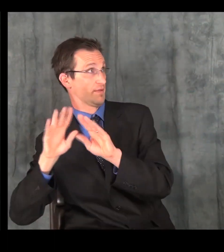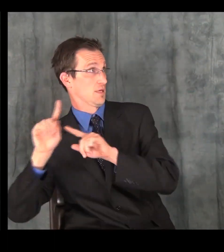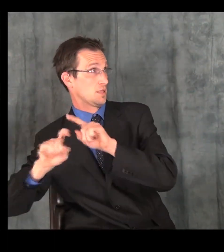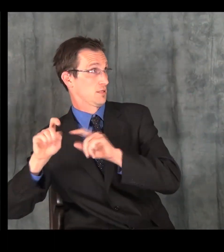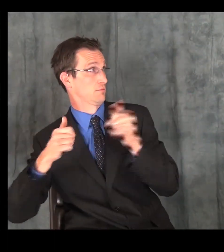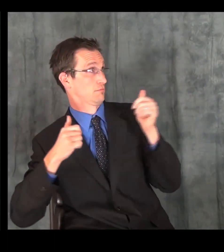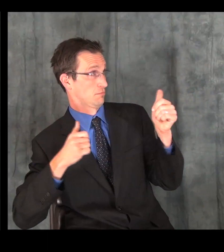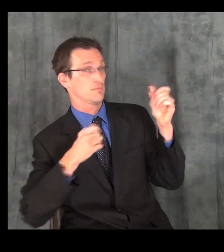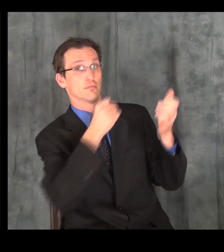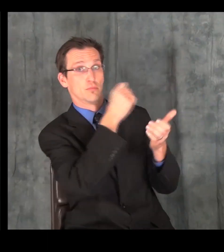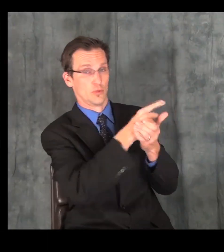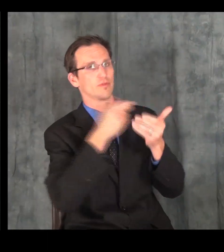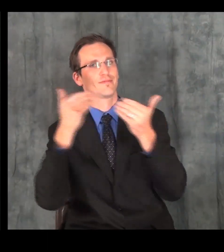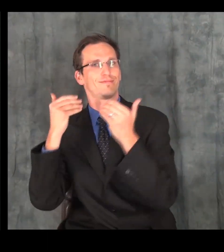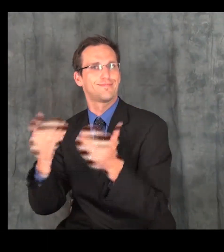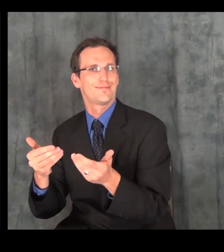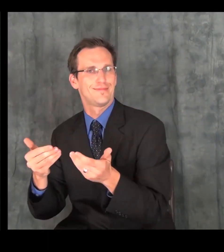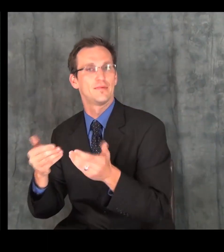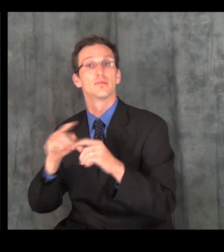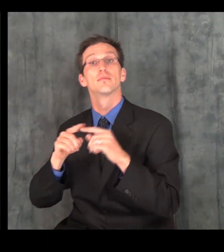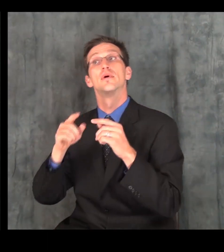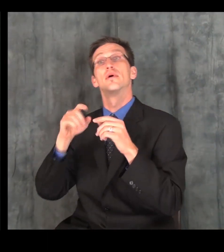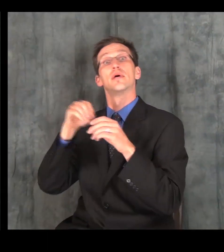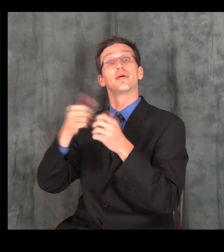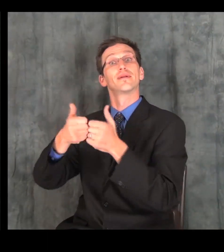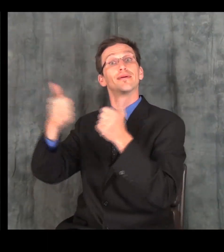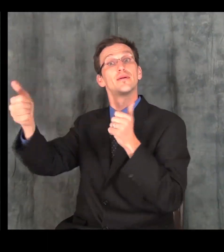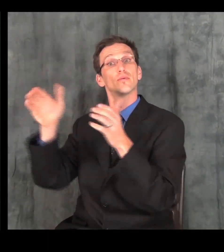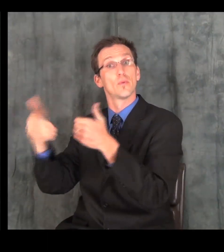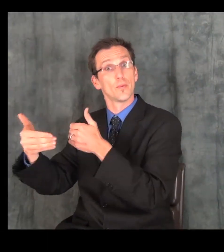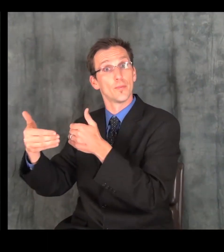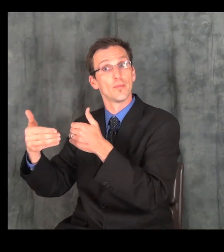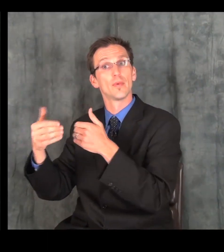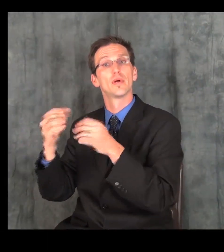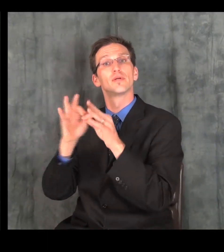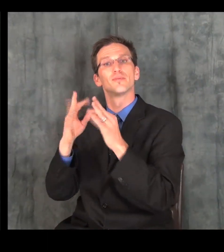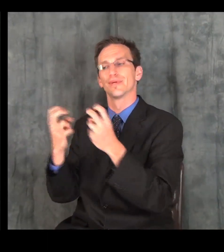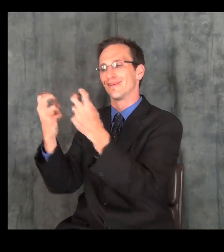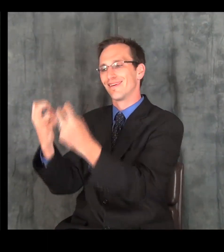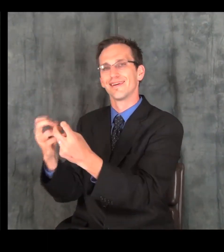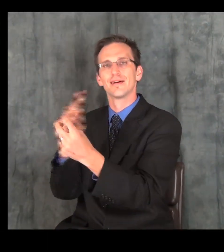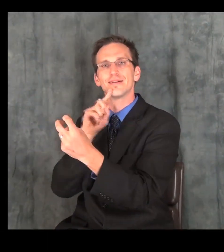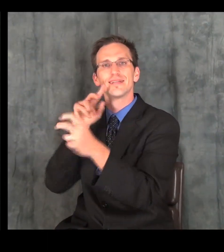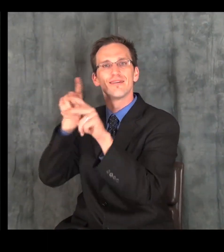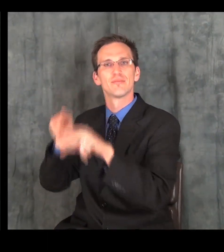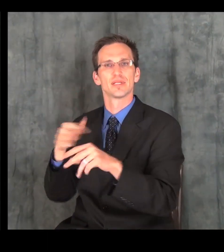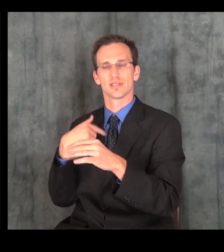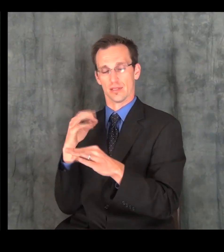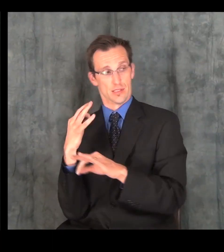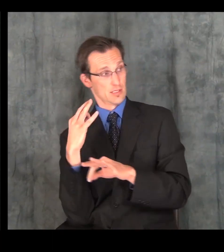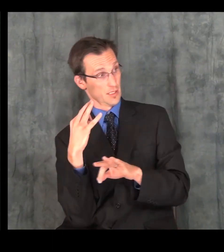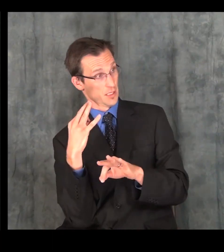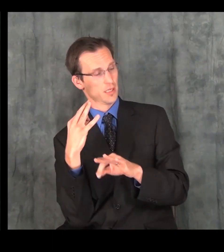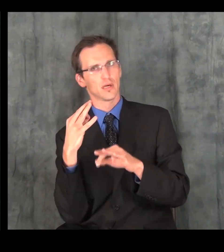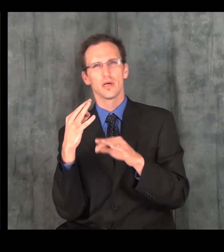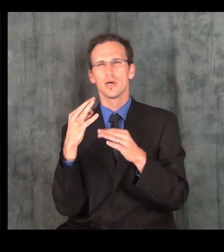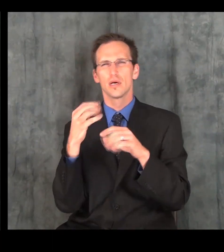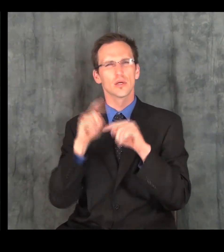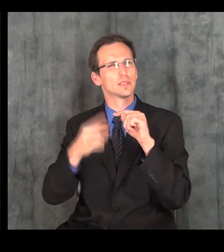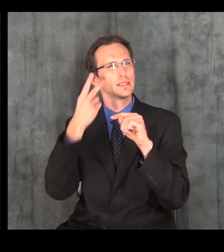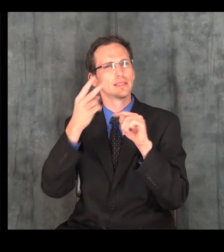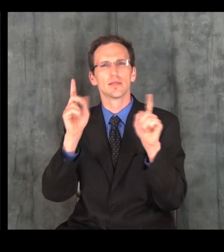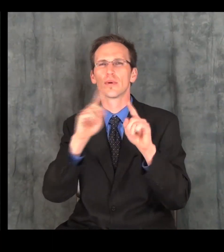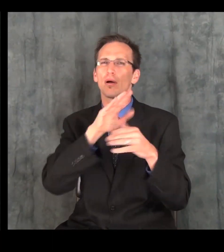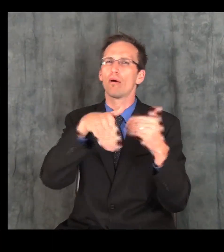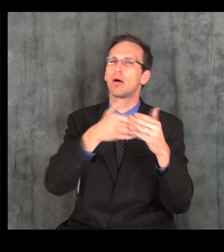Whereas the interpreters were next to the deaf person, they were turning around and they couldn't necessarily see where everybody was sitting as